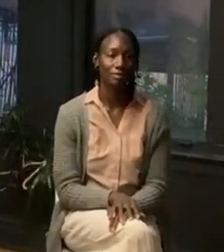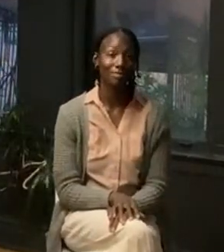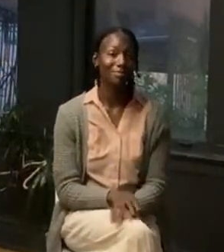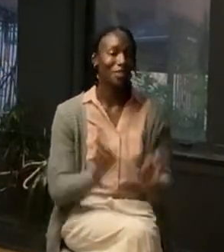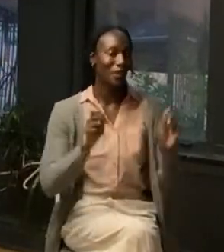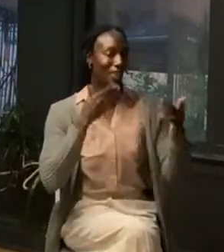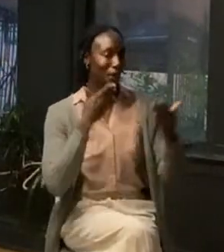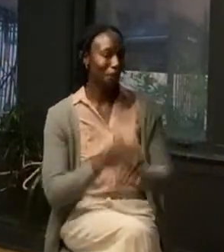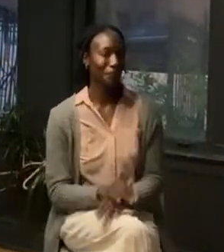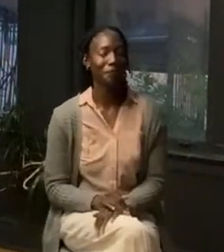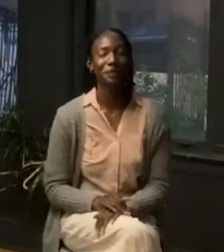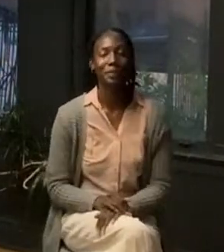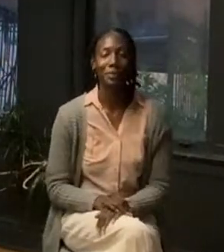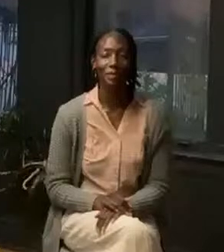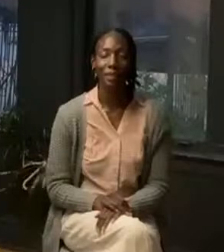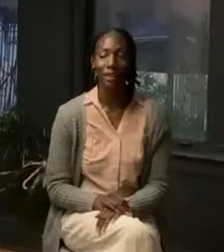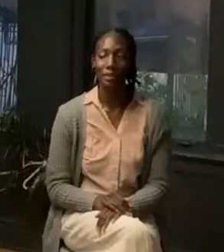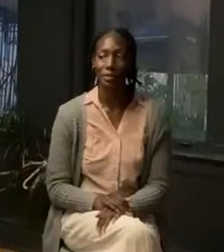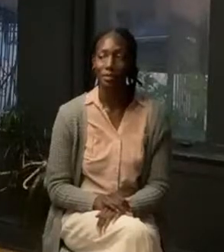Okay, thank you.